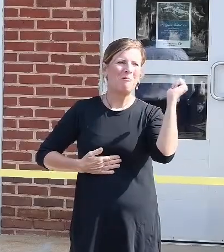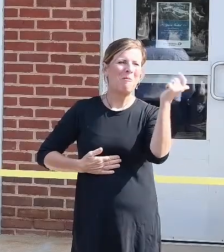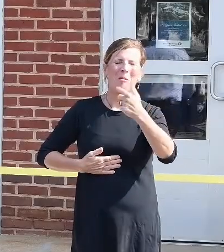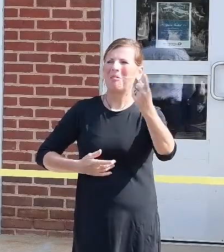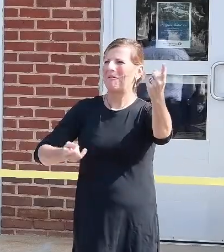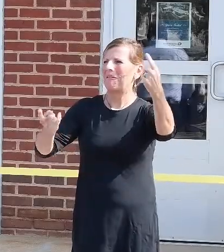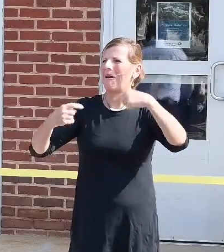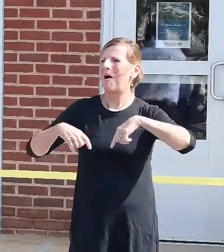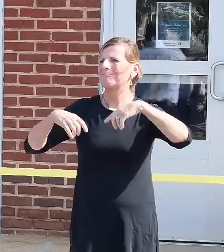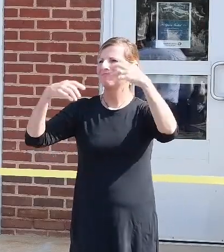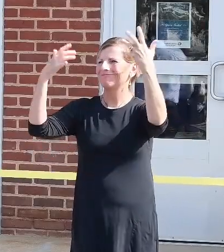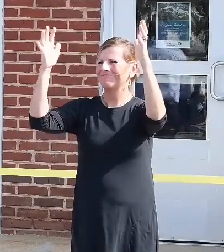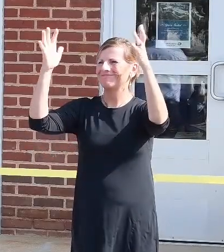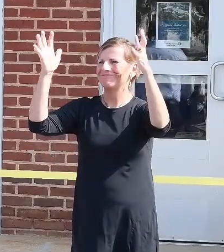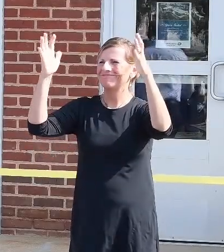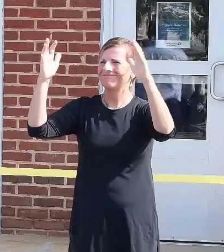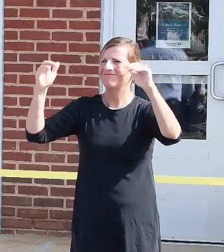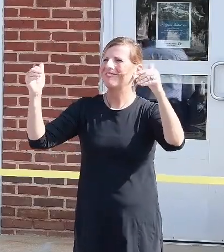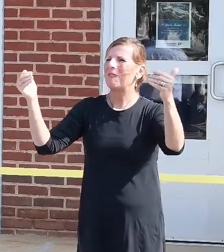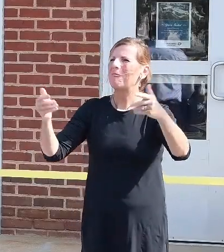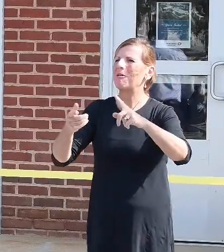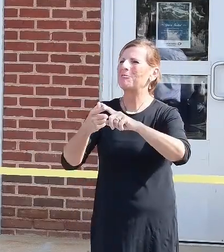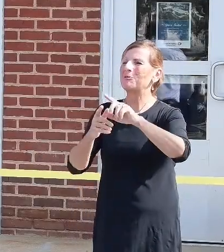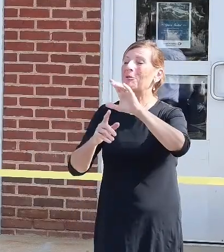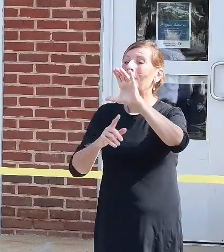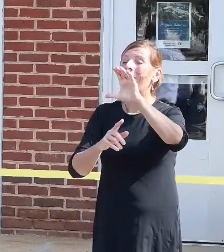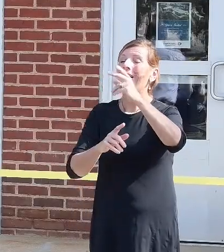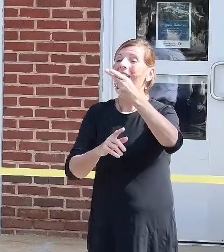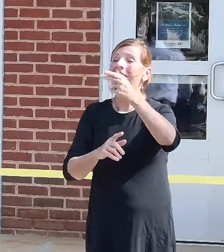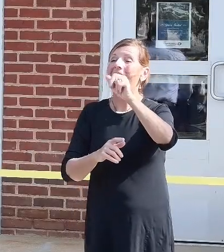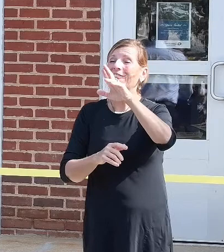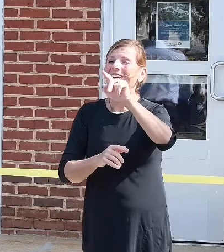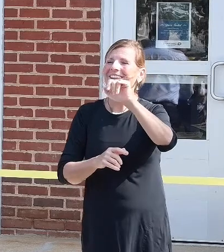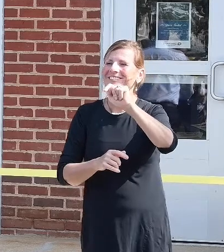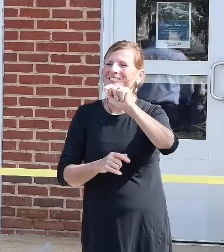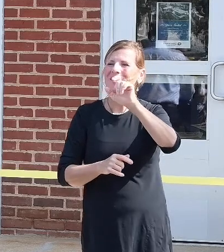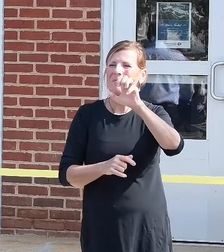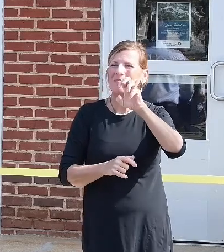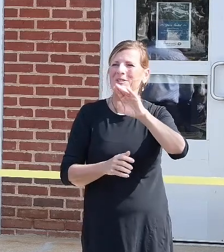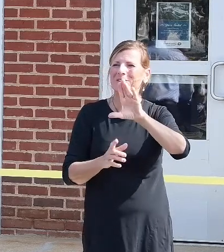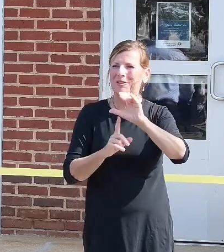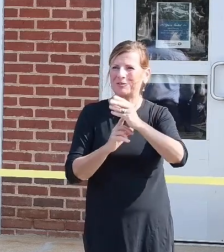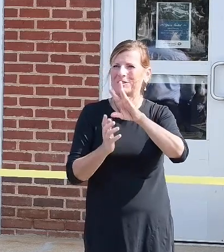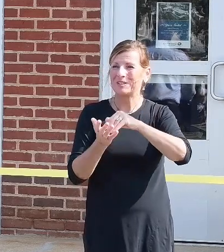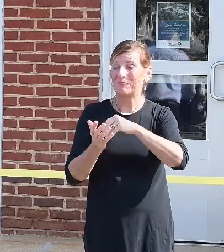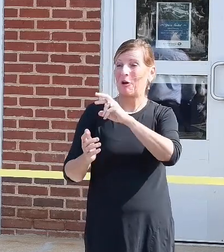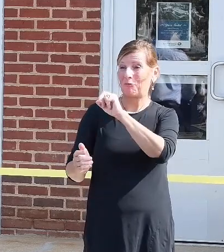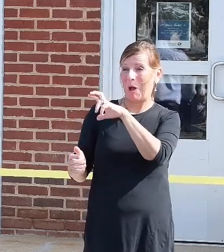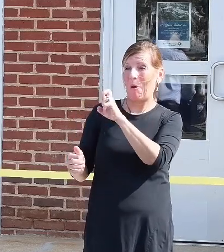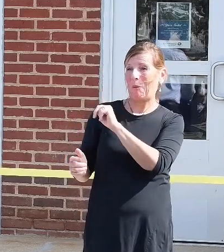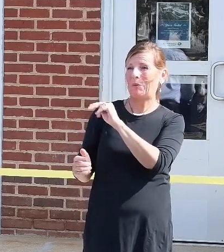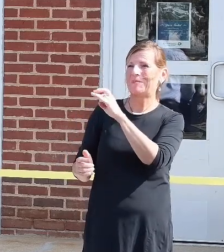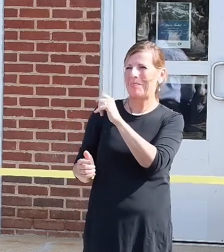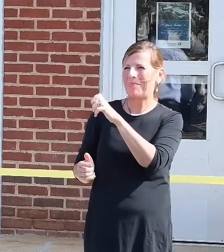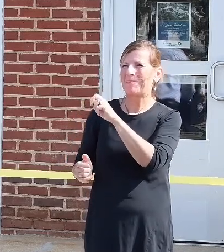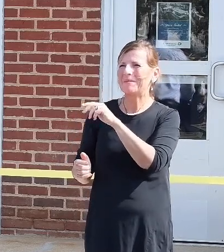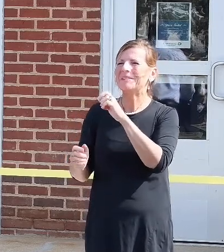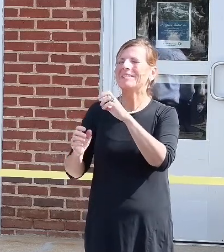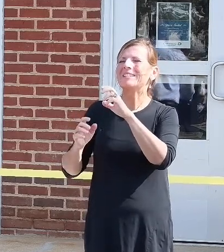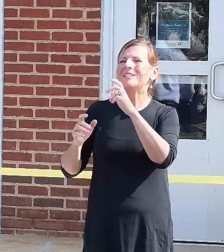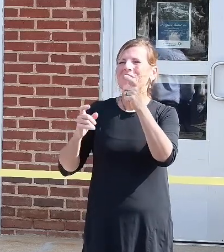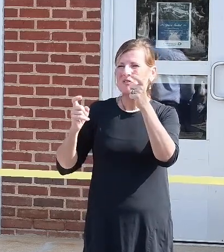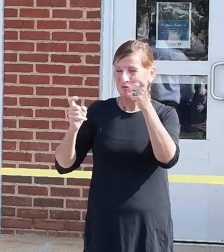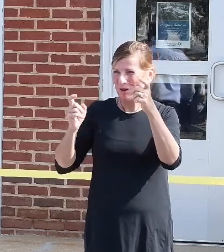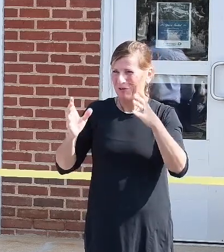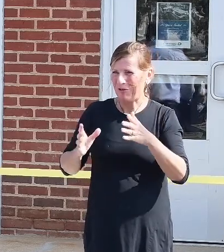Hello and welcome to the Harriet Tubman Cultural Center. My name is Raul Delarmy. I'm the Director of Howard County Department of Recreation and Parks, and I'll be